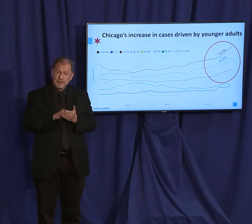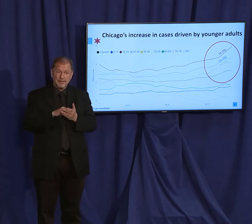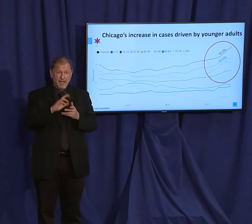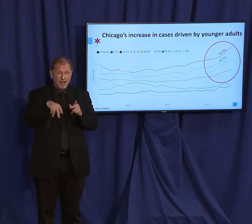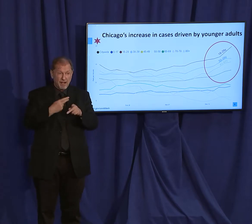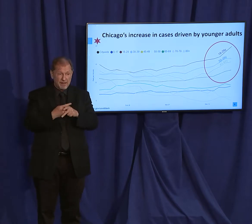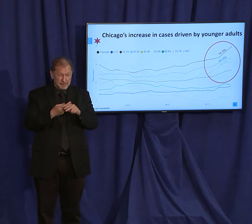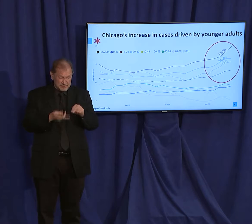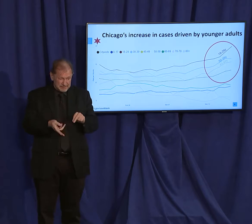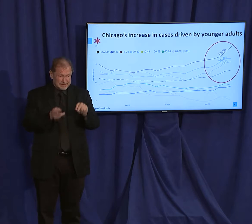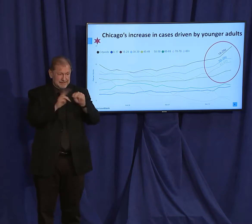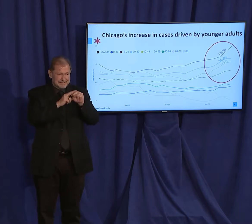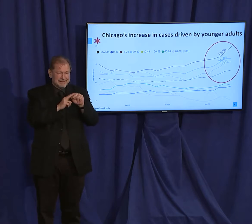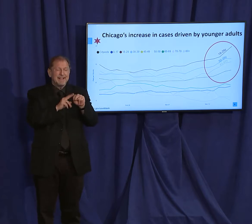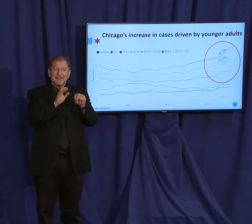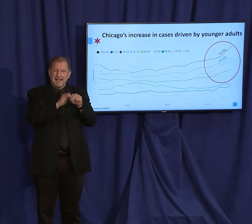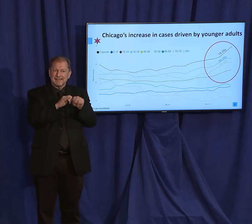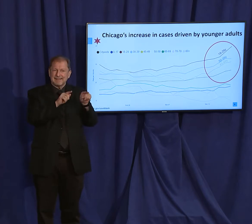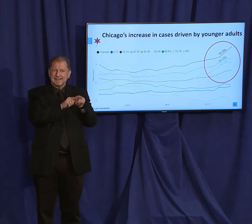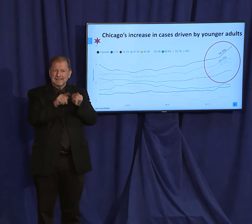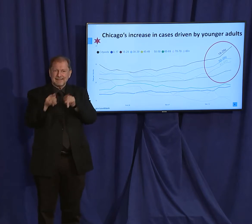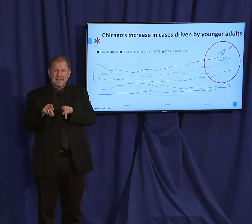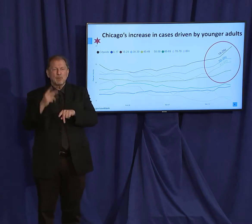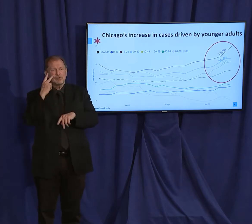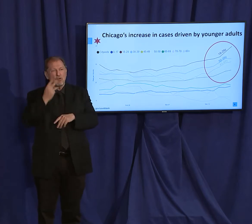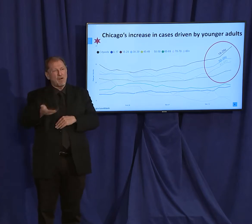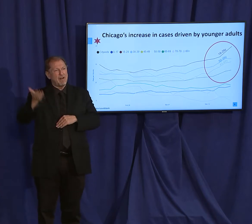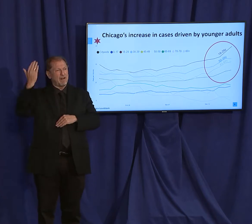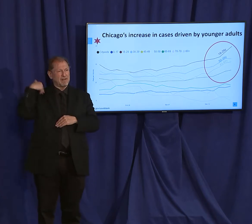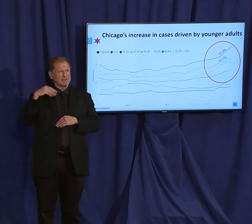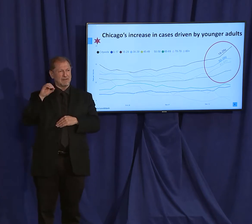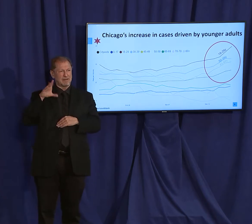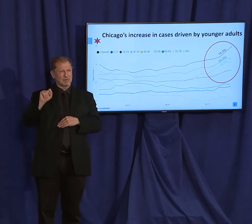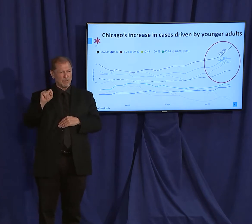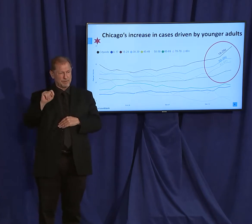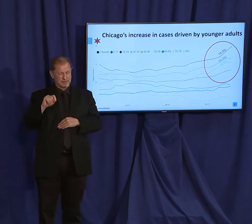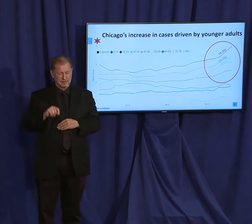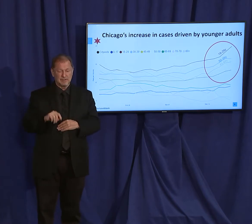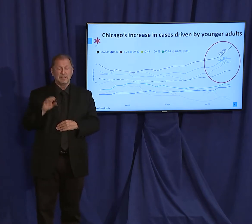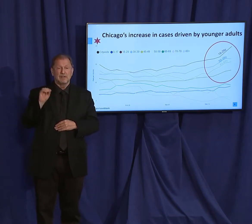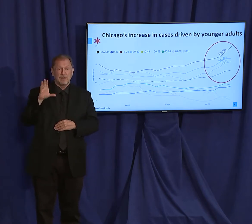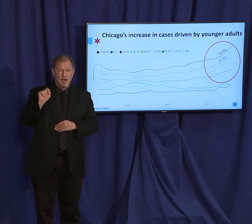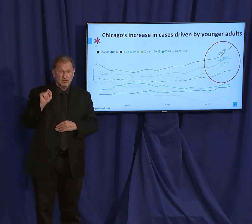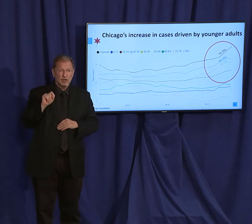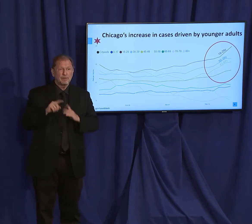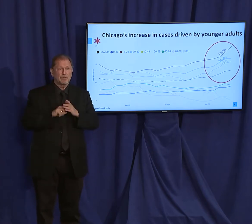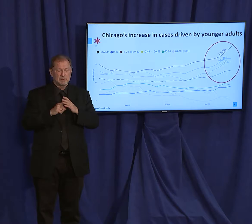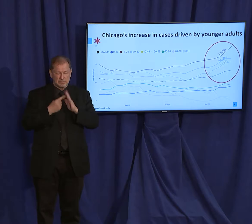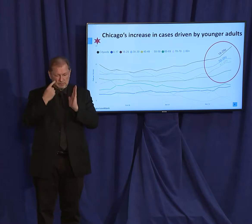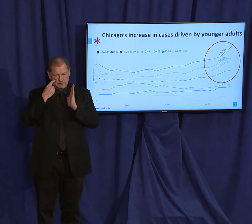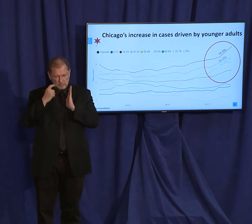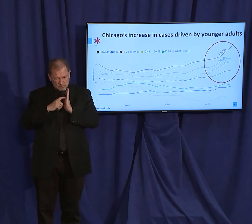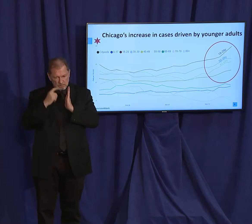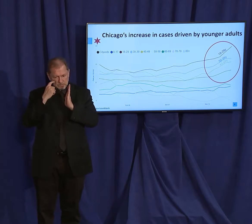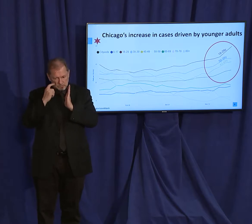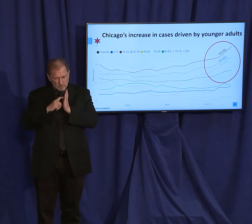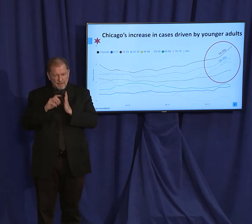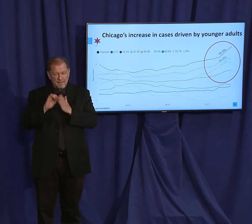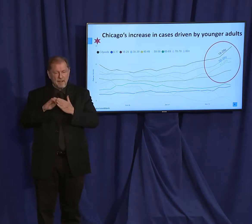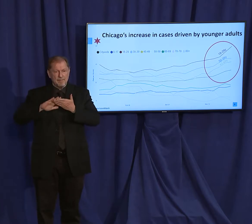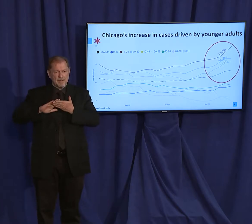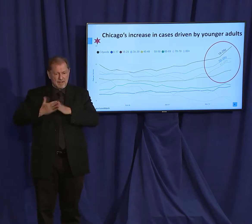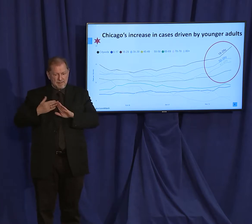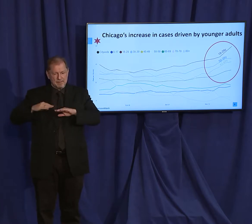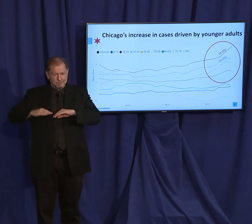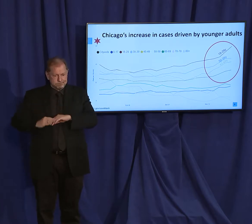increases are just what we were seeing in October. As we were starting to see the beginnings of what became